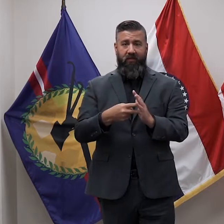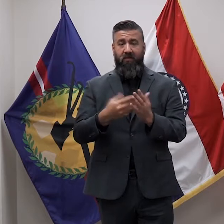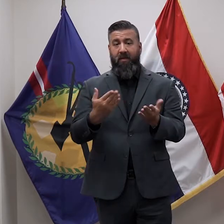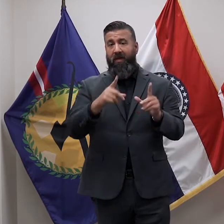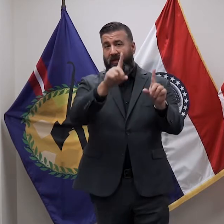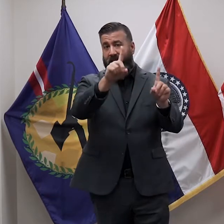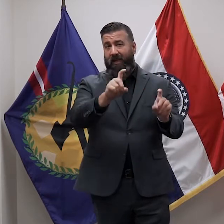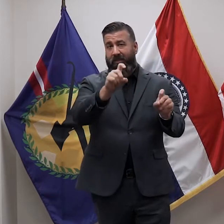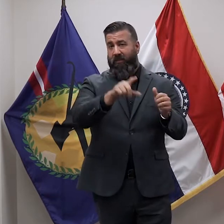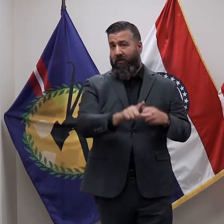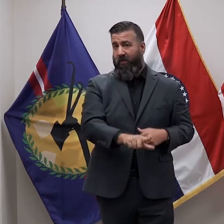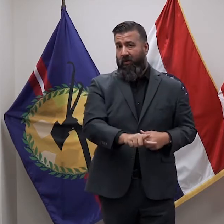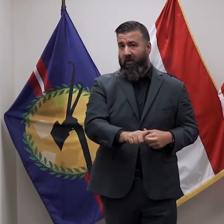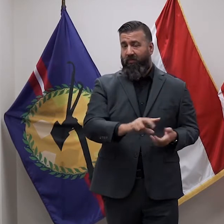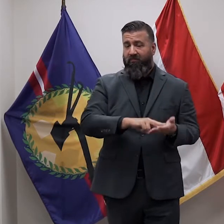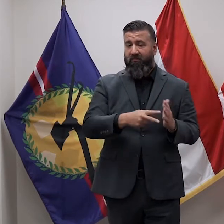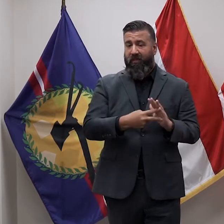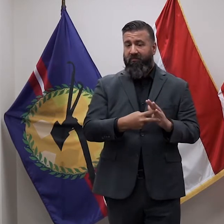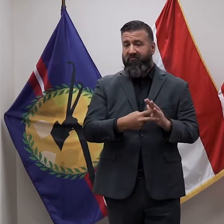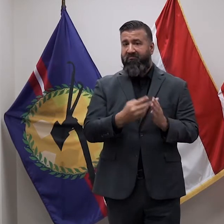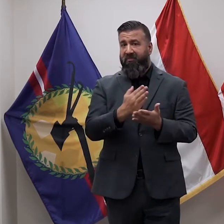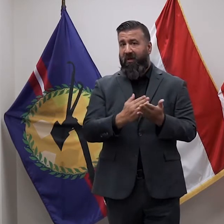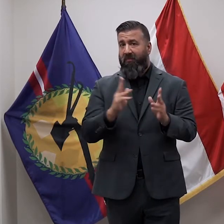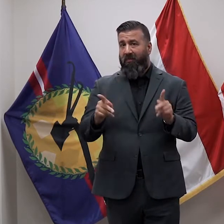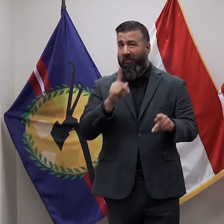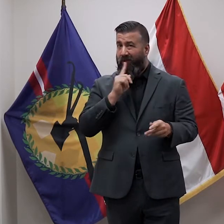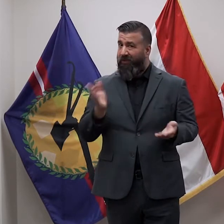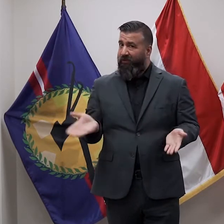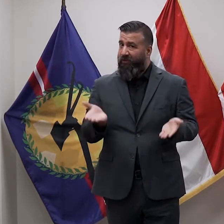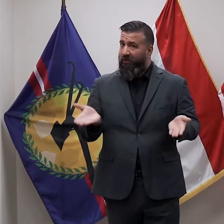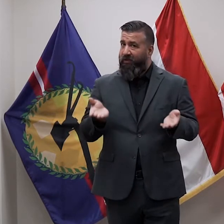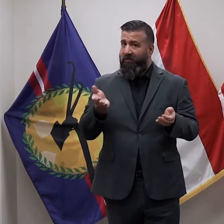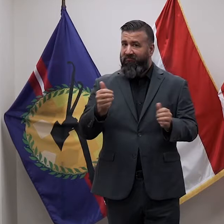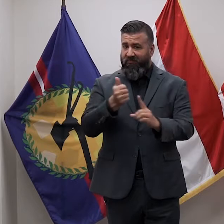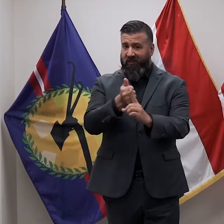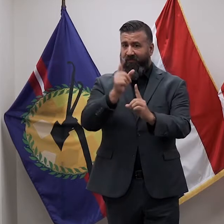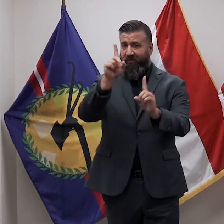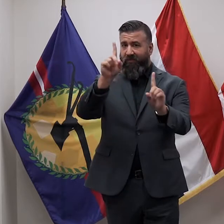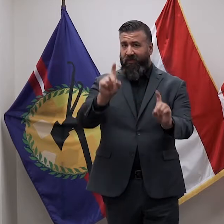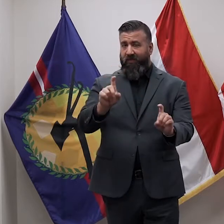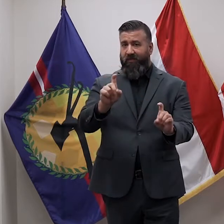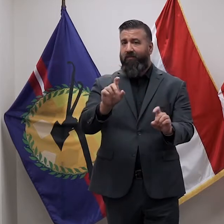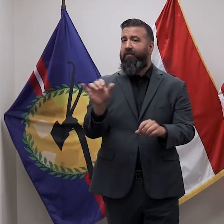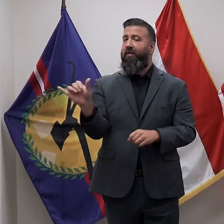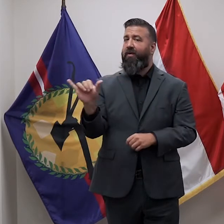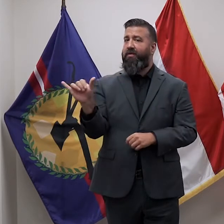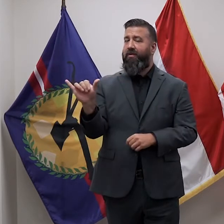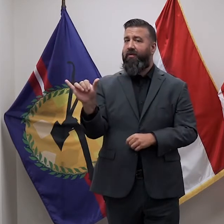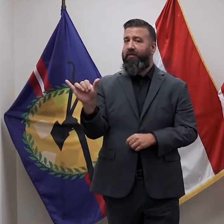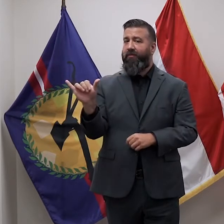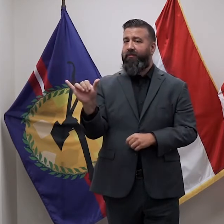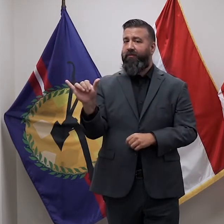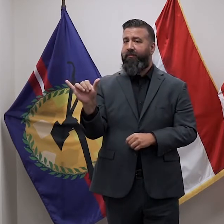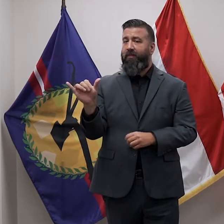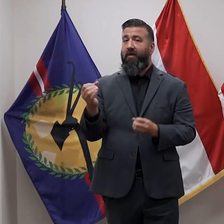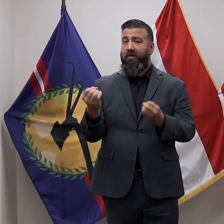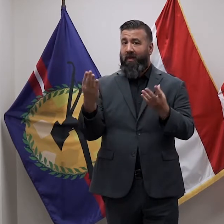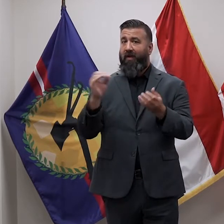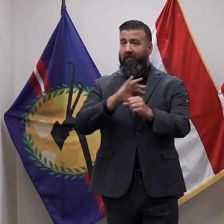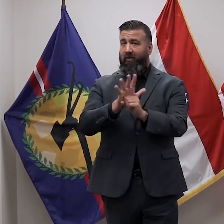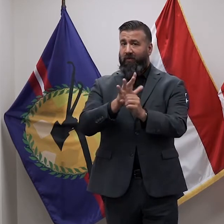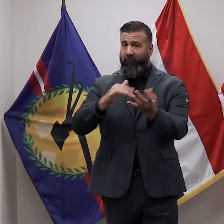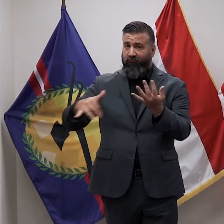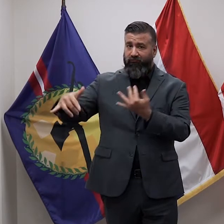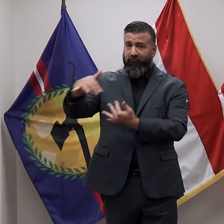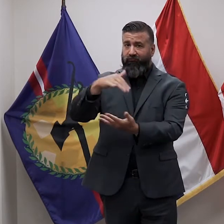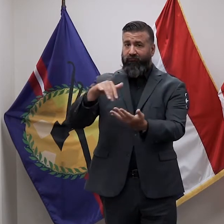be too low, which means there's some folks out there that we would probably really encourage to get tested, and also that there is a significant amount of virus circulating in